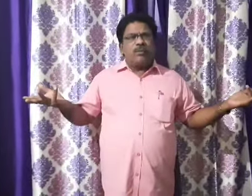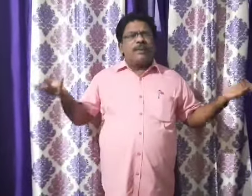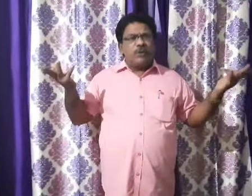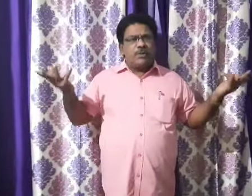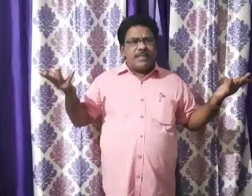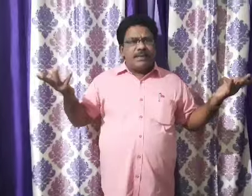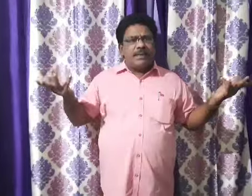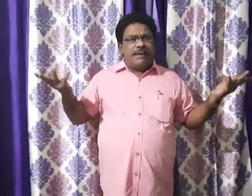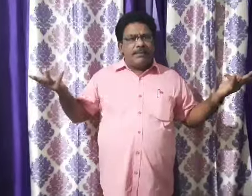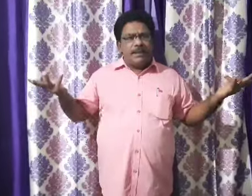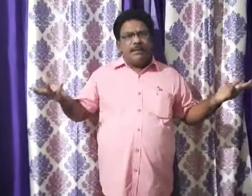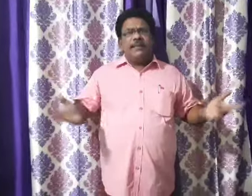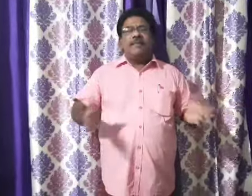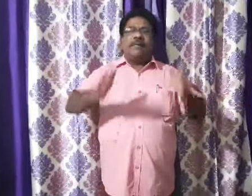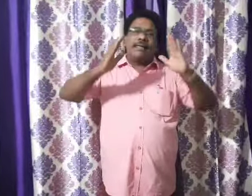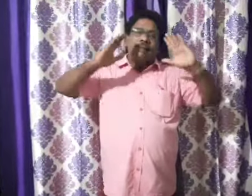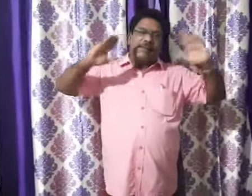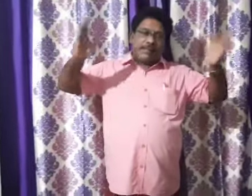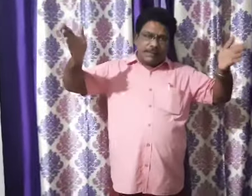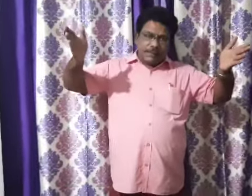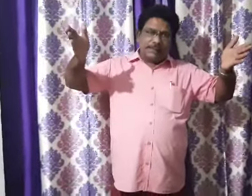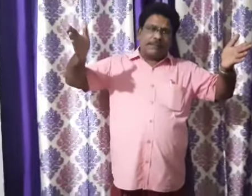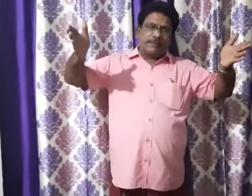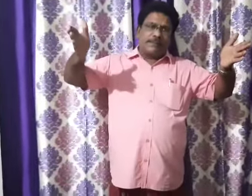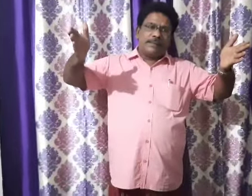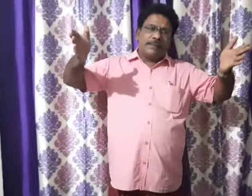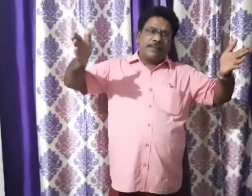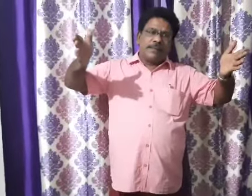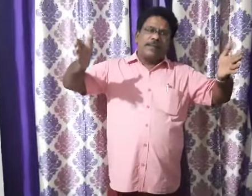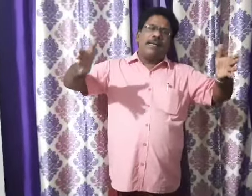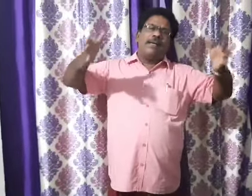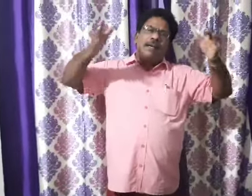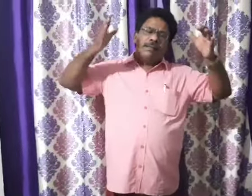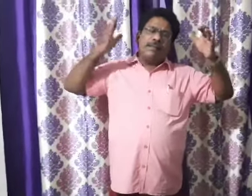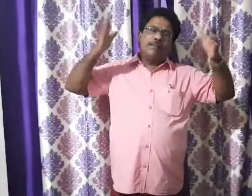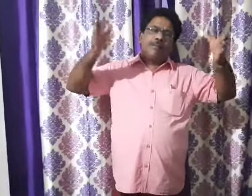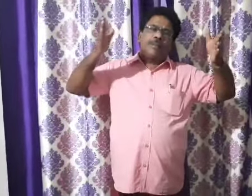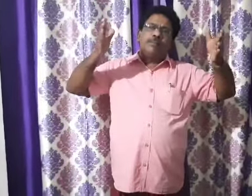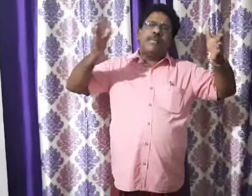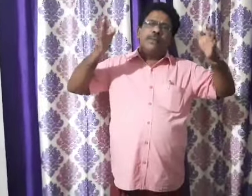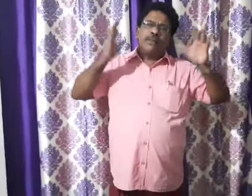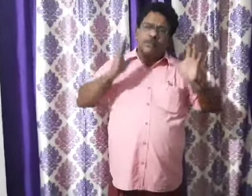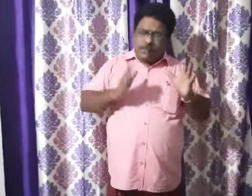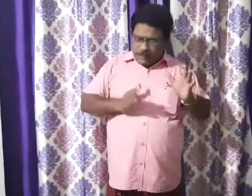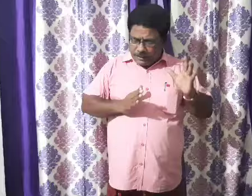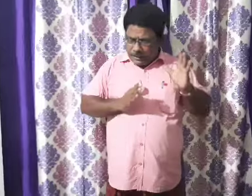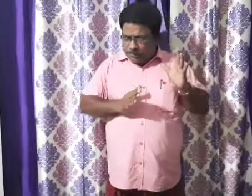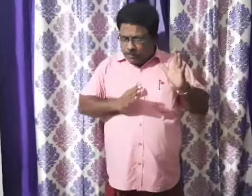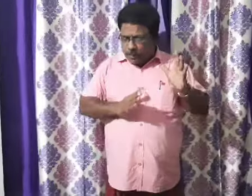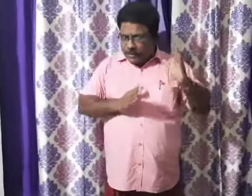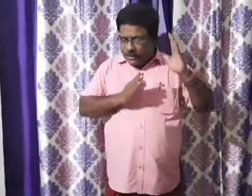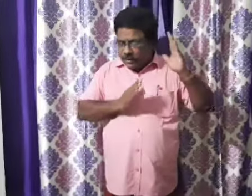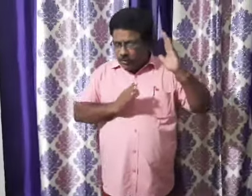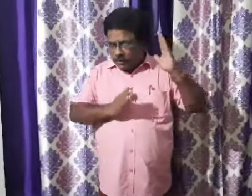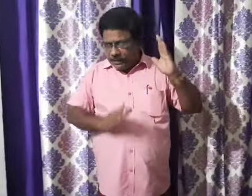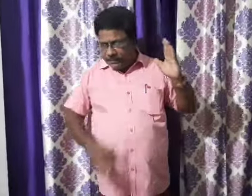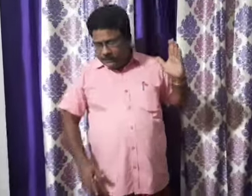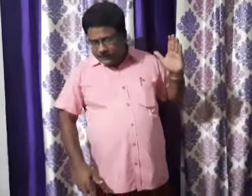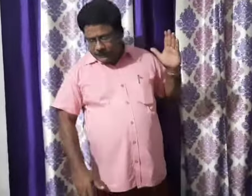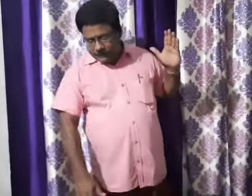Government jobs are available. If they are educated, a large number of people could be employed in government sectors